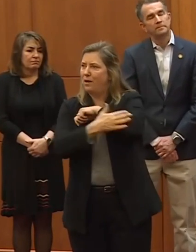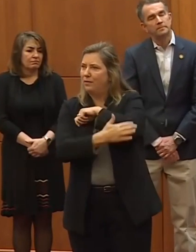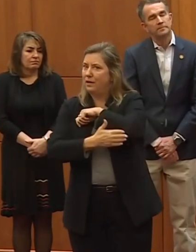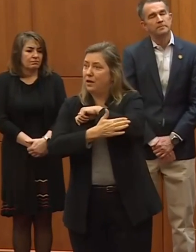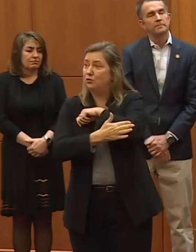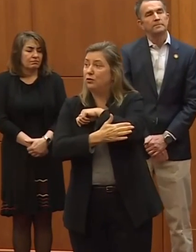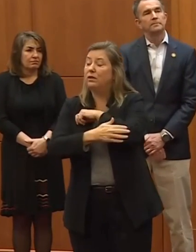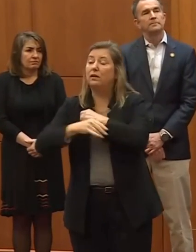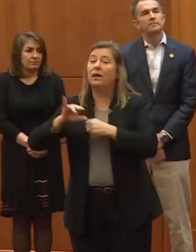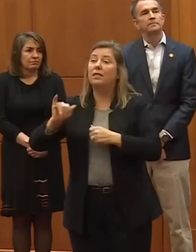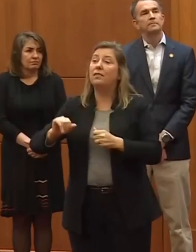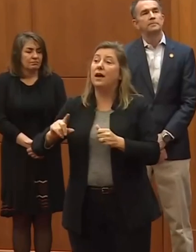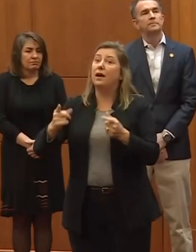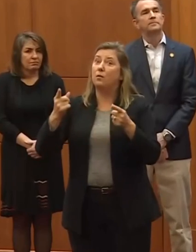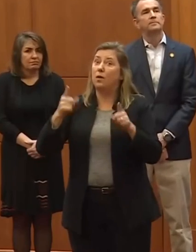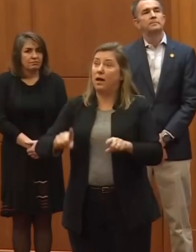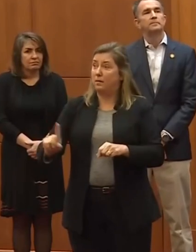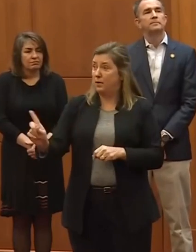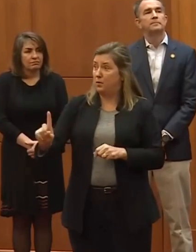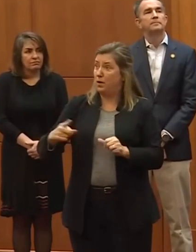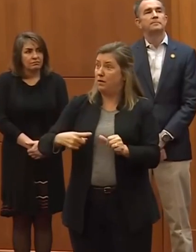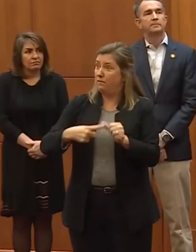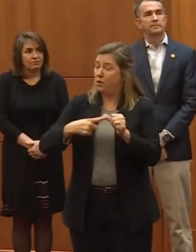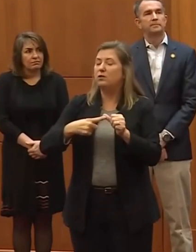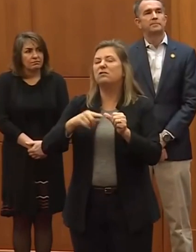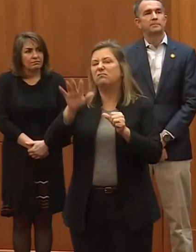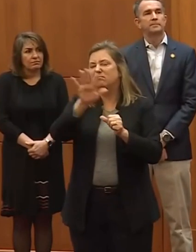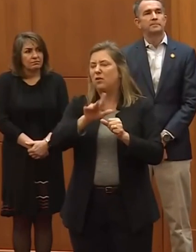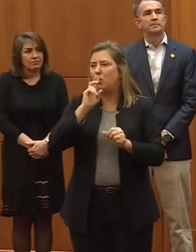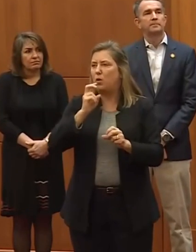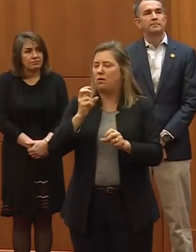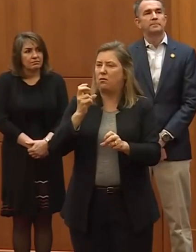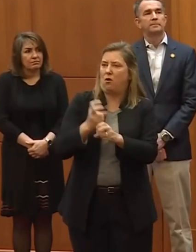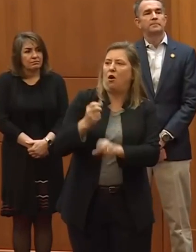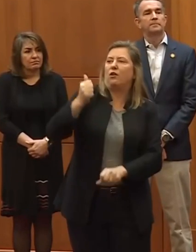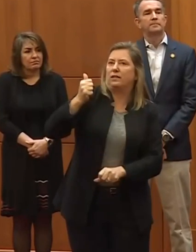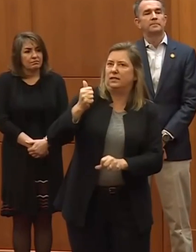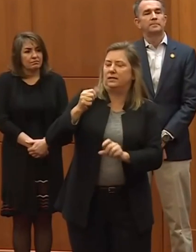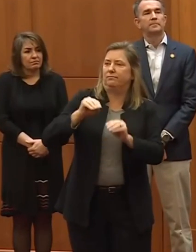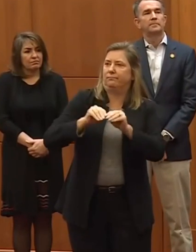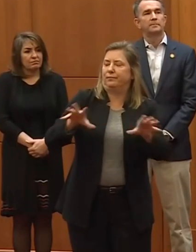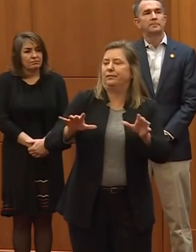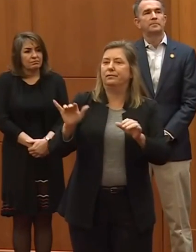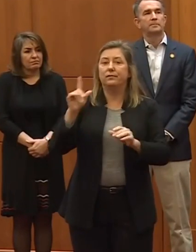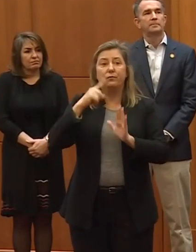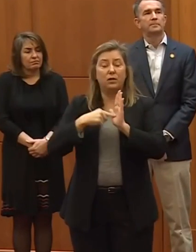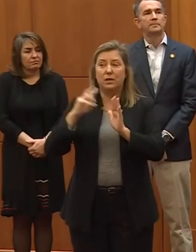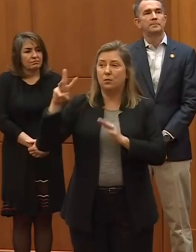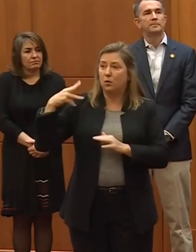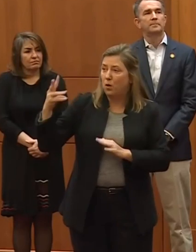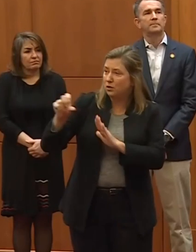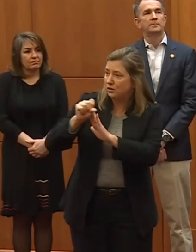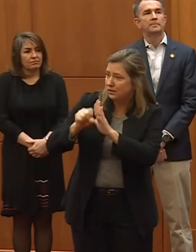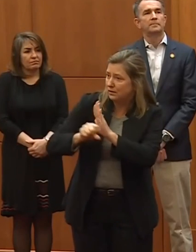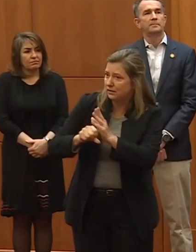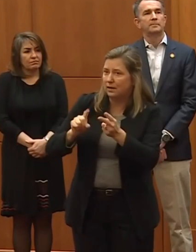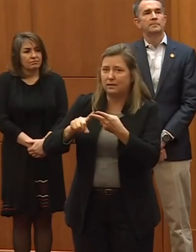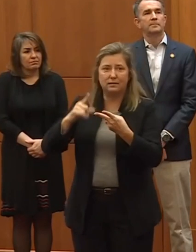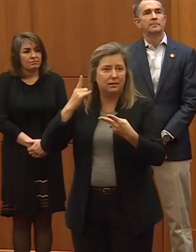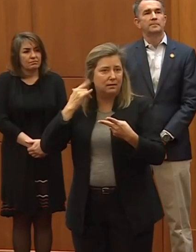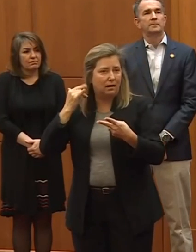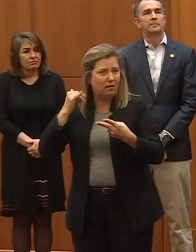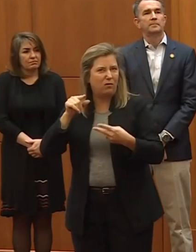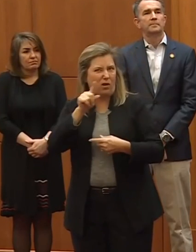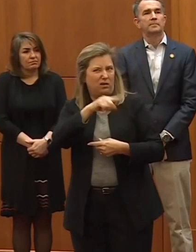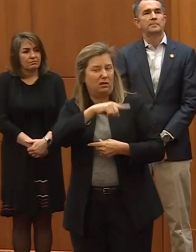wave of that will occur in those areas that have been hardest hit, like Washington State and California.